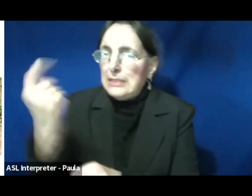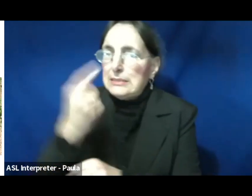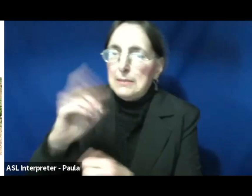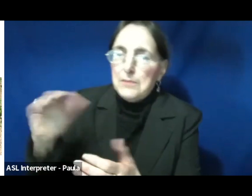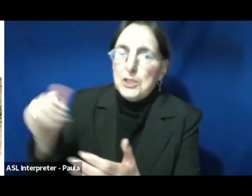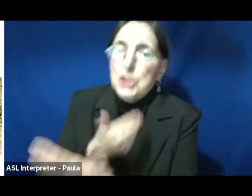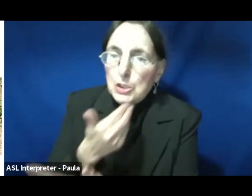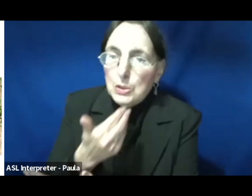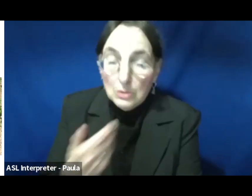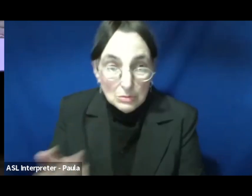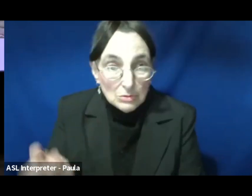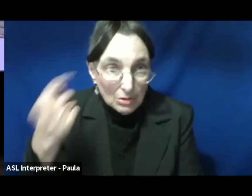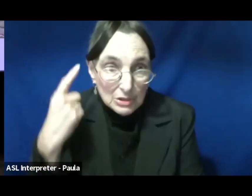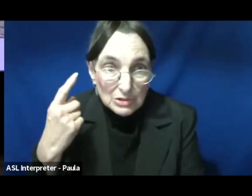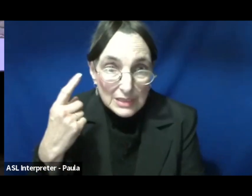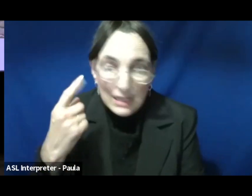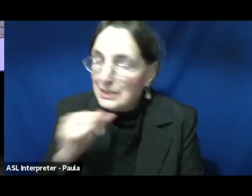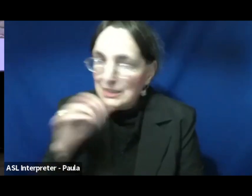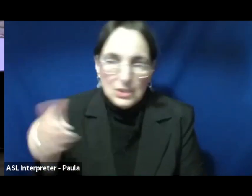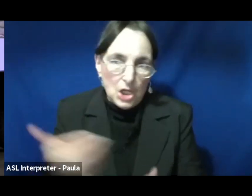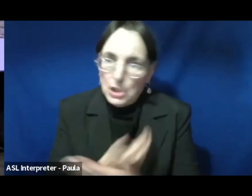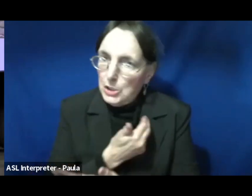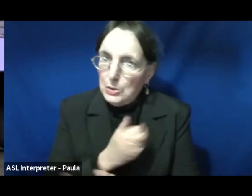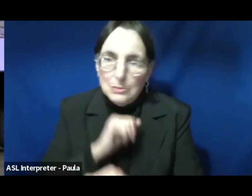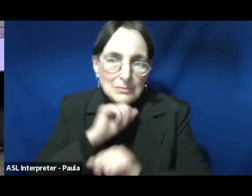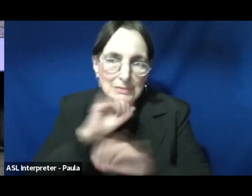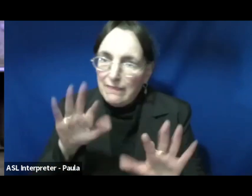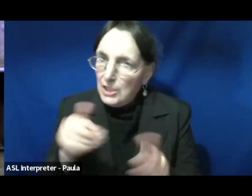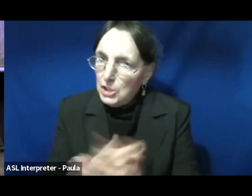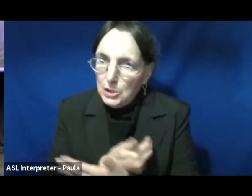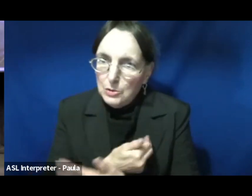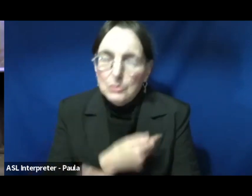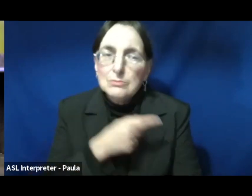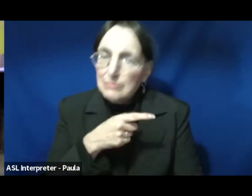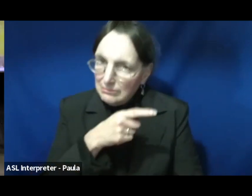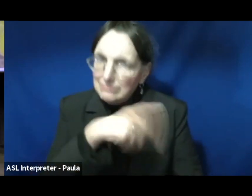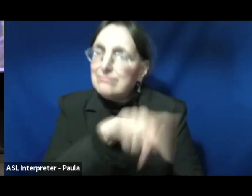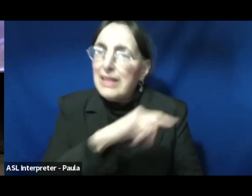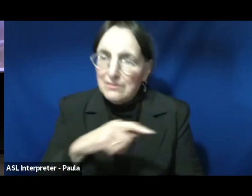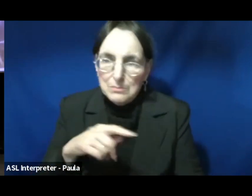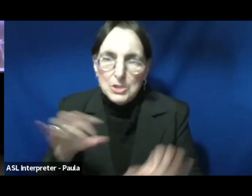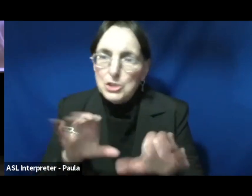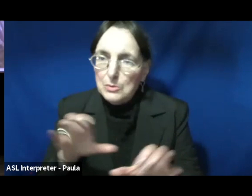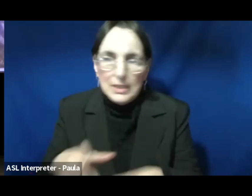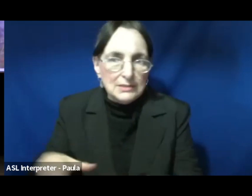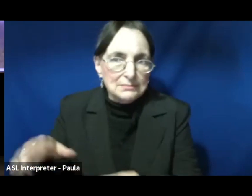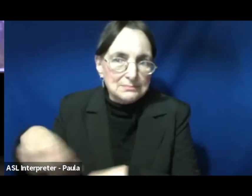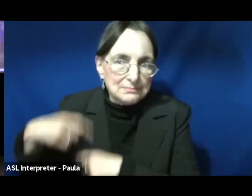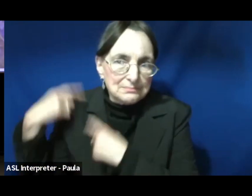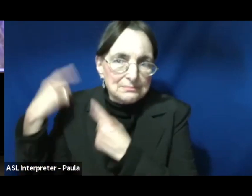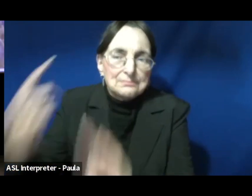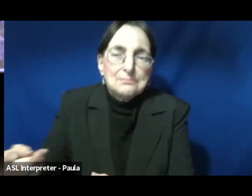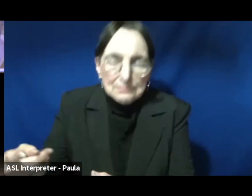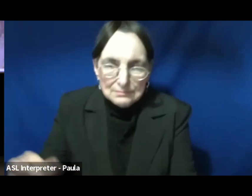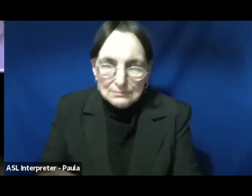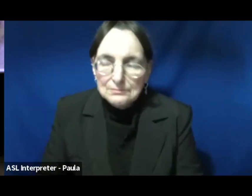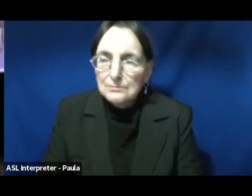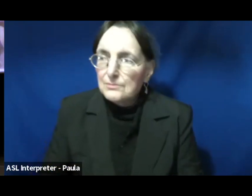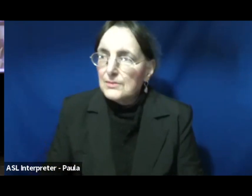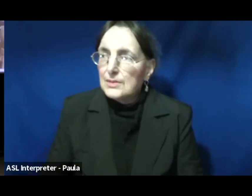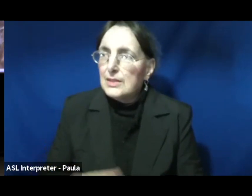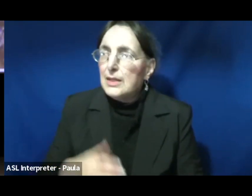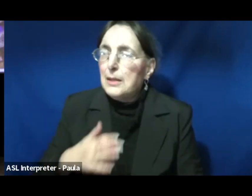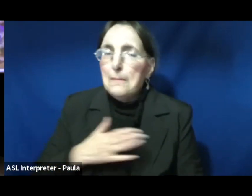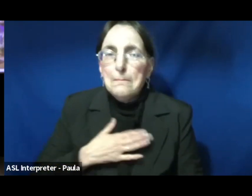Did you hear that? This is not new. They've been doing it. So I've been coming to the realization, because over my